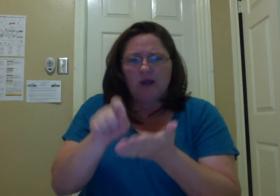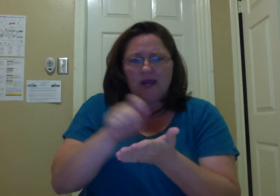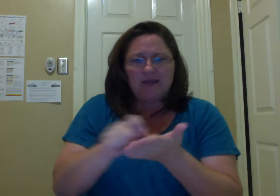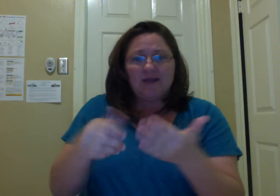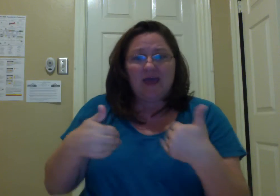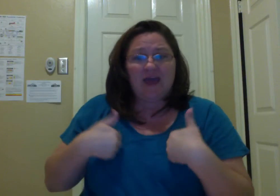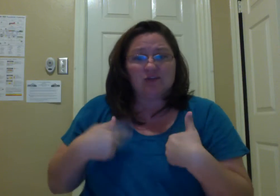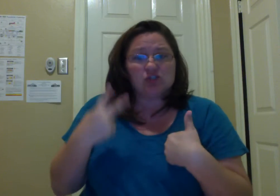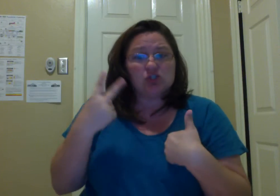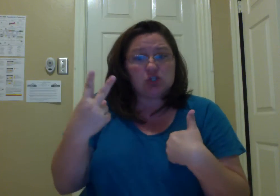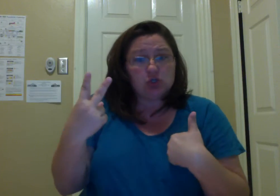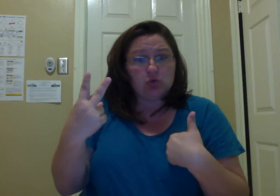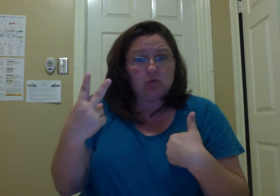Write has two.